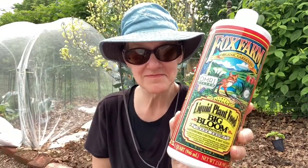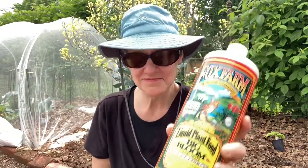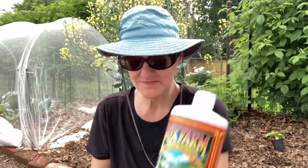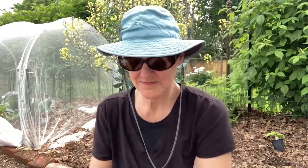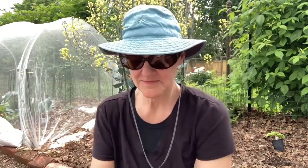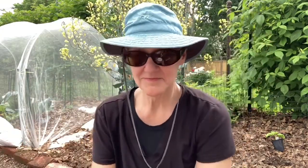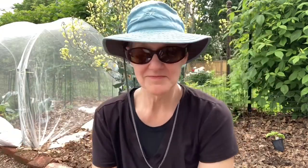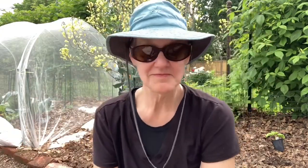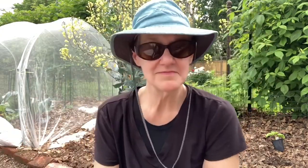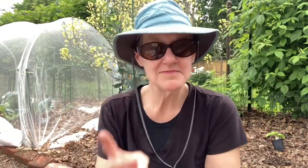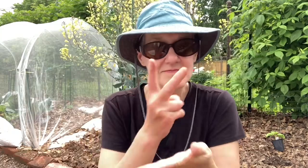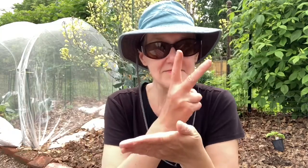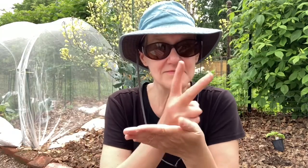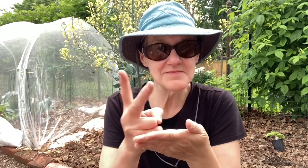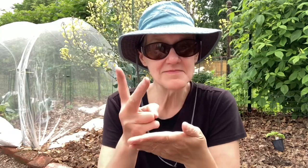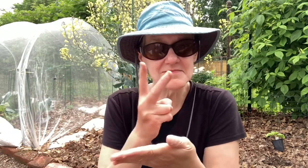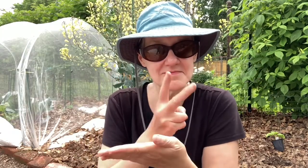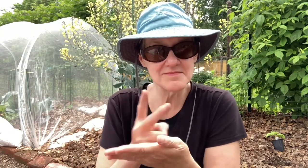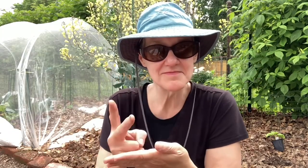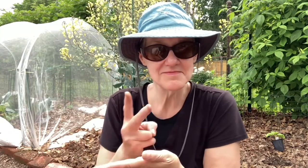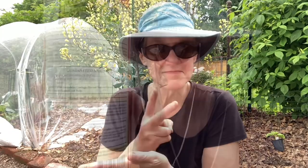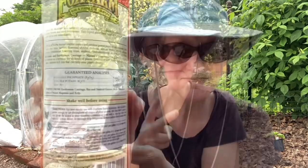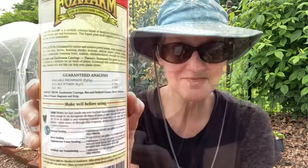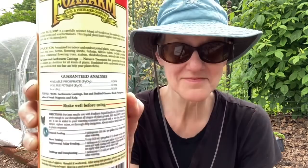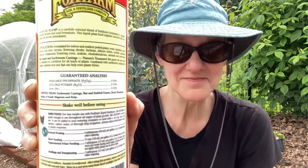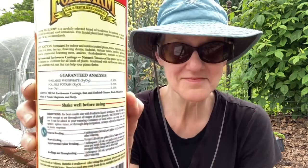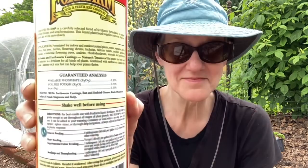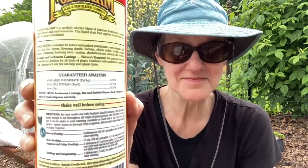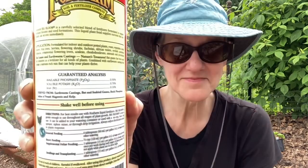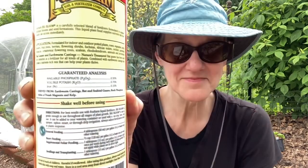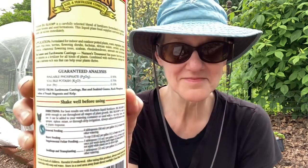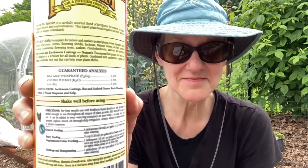Farm, can be applied every 2 weeks.